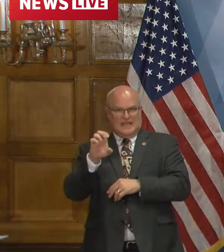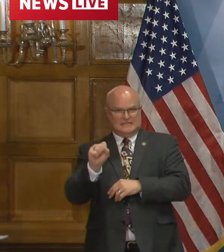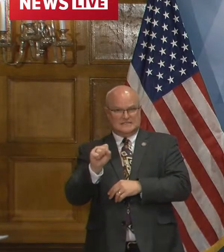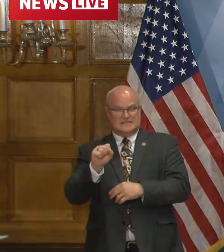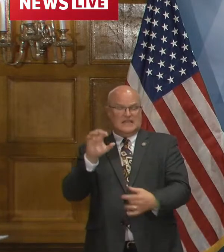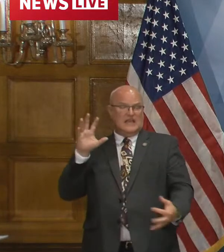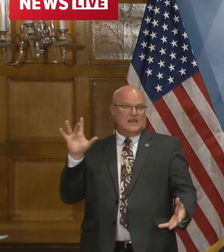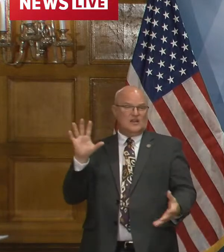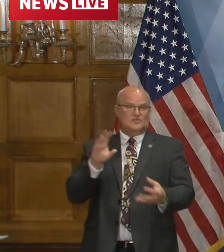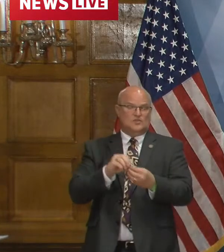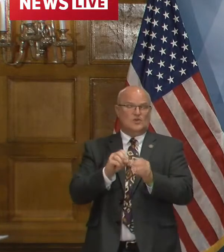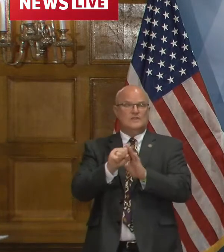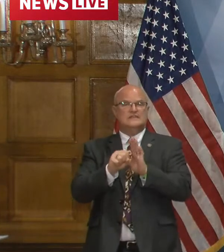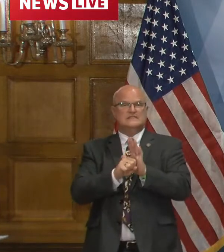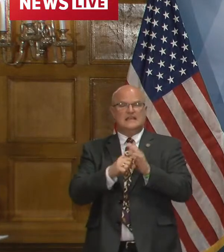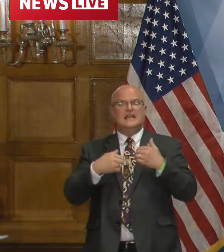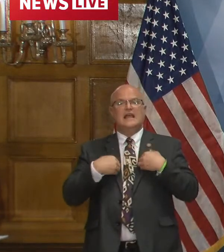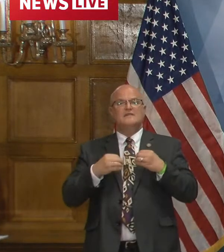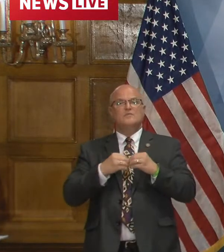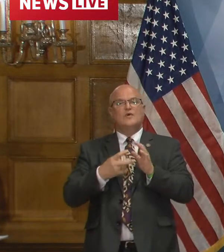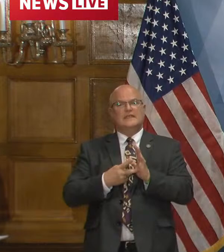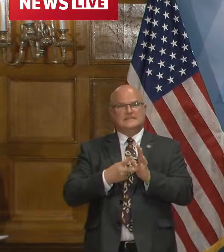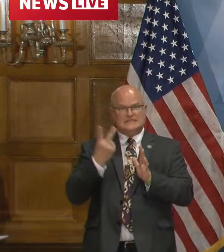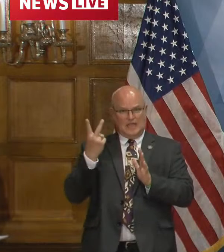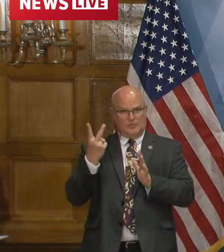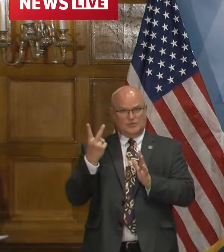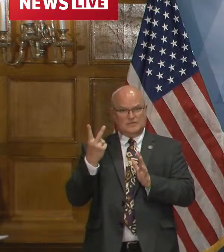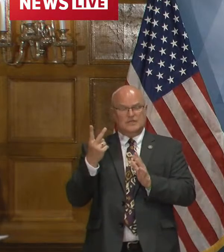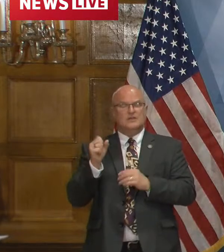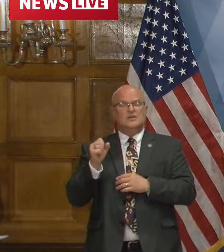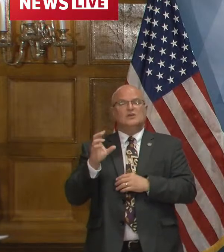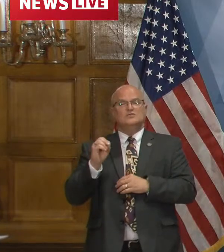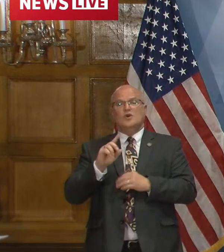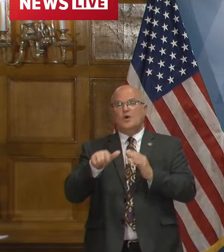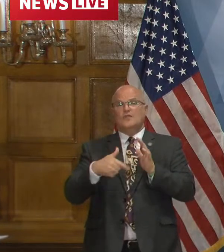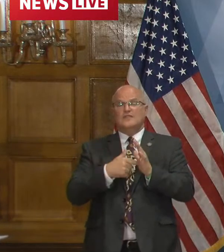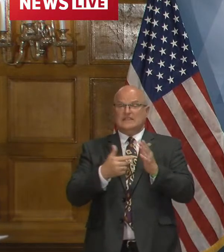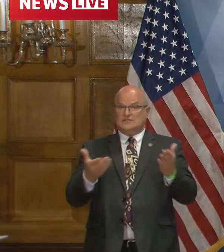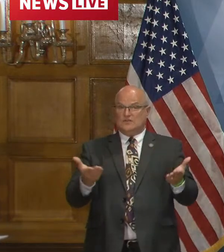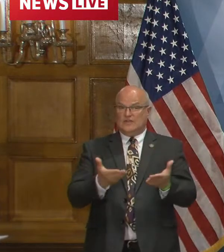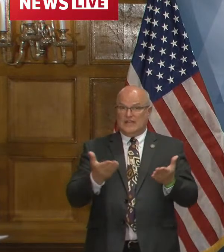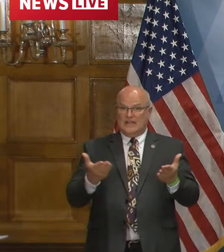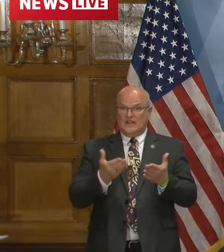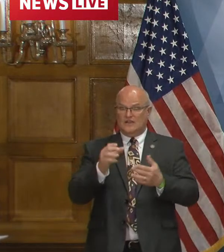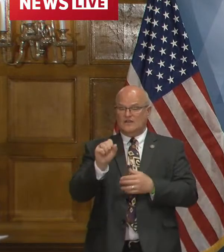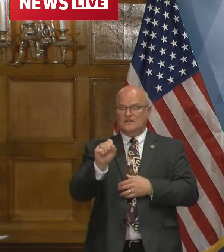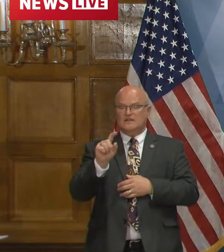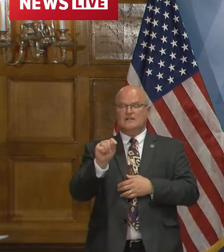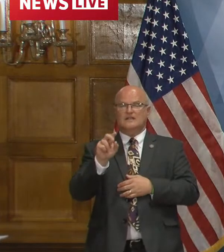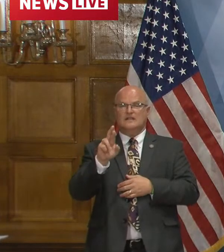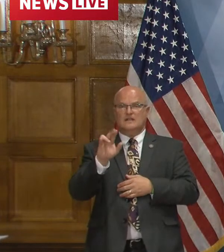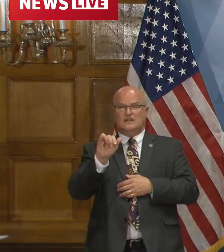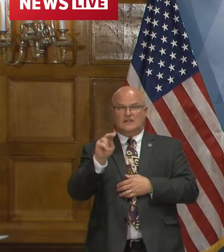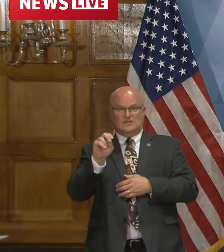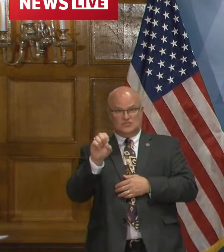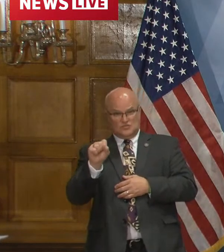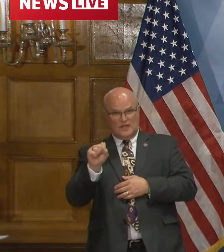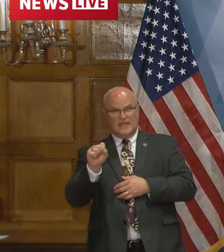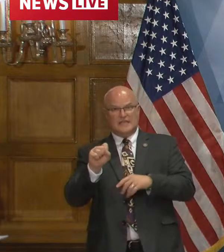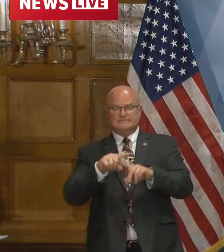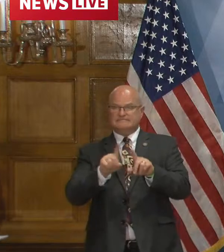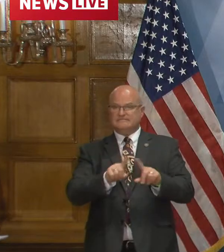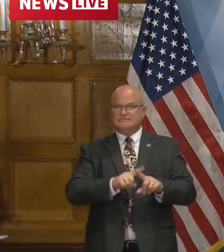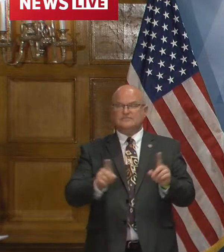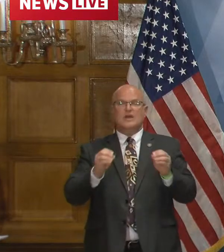our total isolates in the state have more than doubled. So these are here, as we had said over and over again.